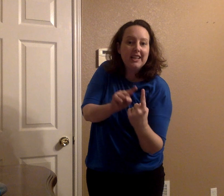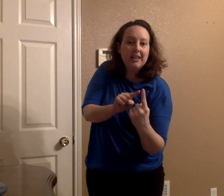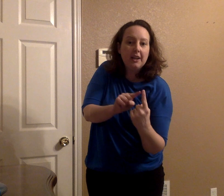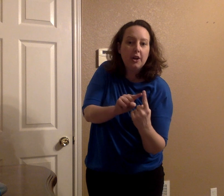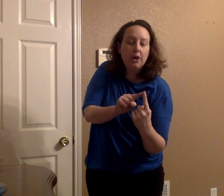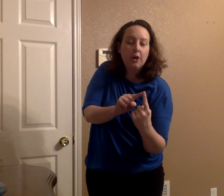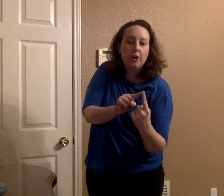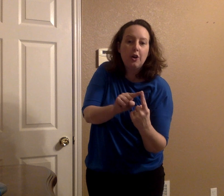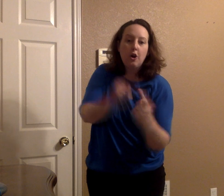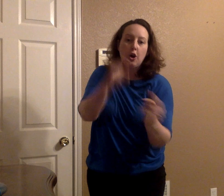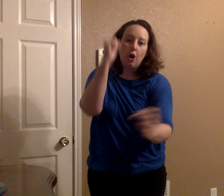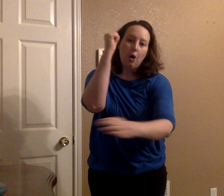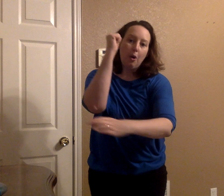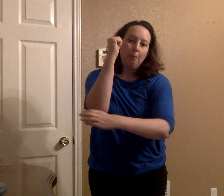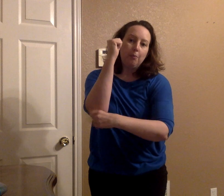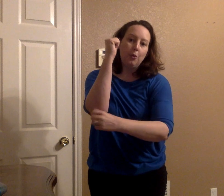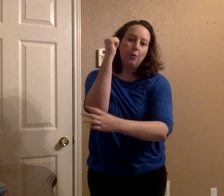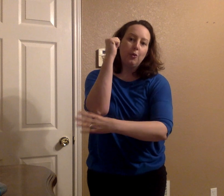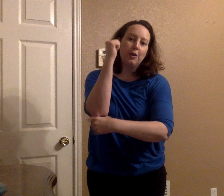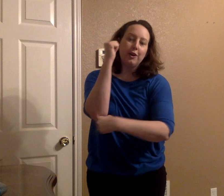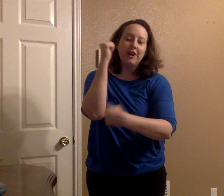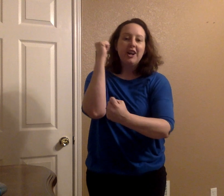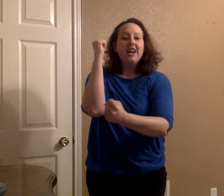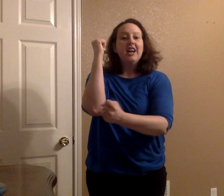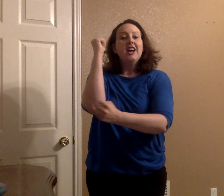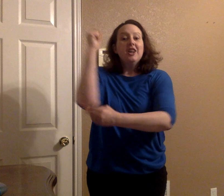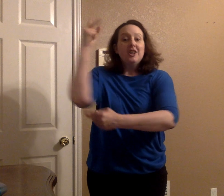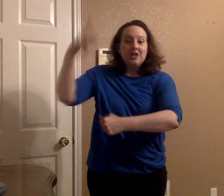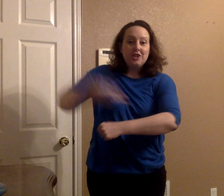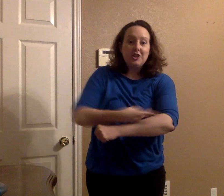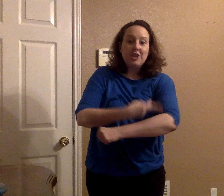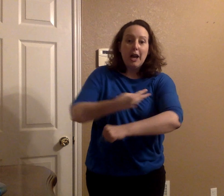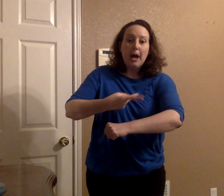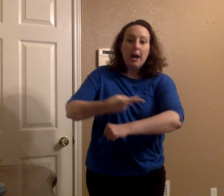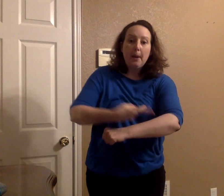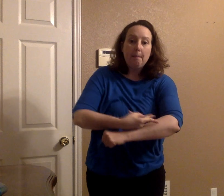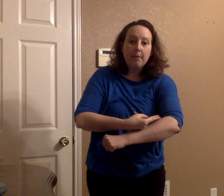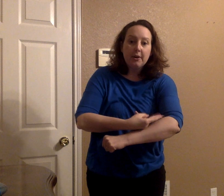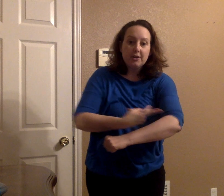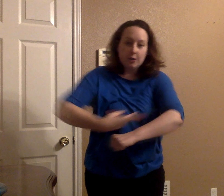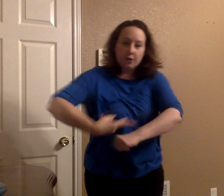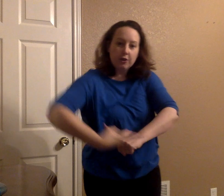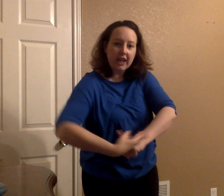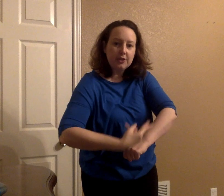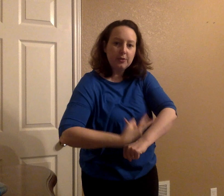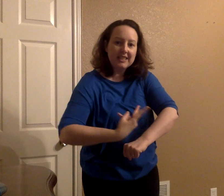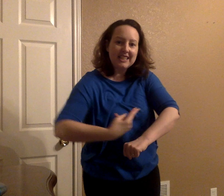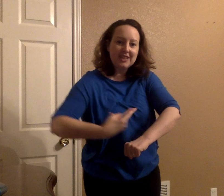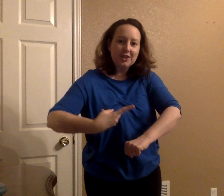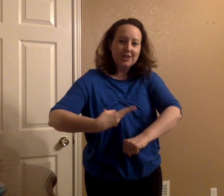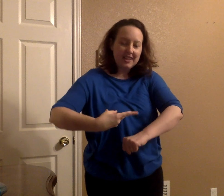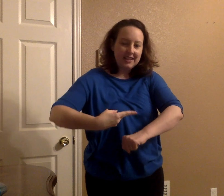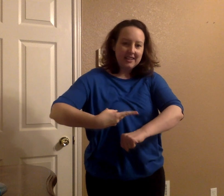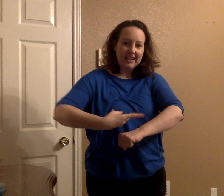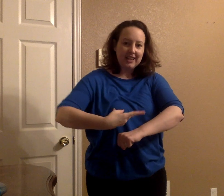poor shepherds, so you're like doing scissors, like